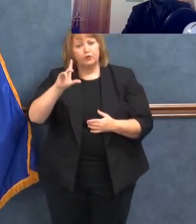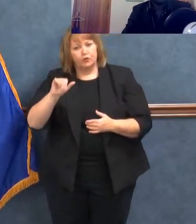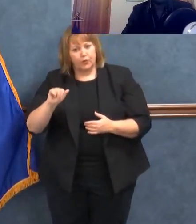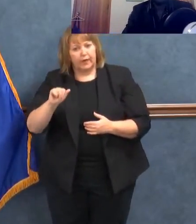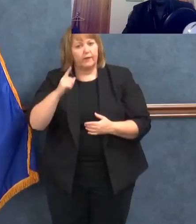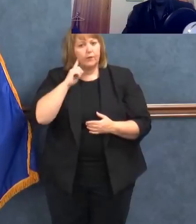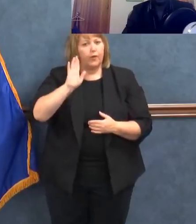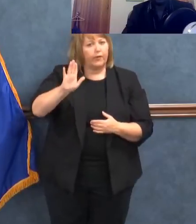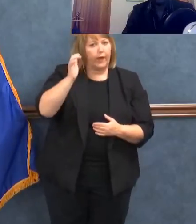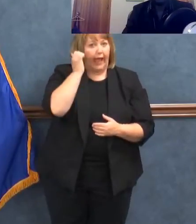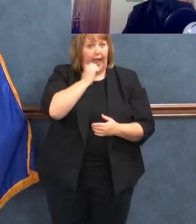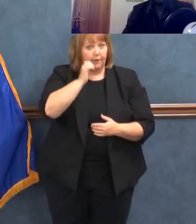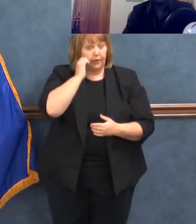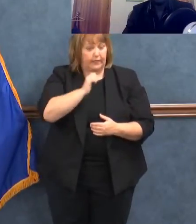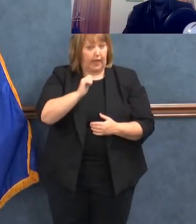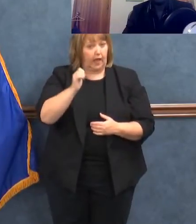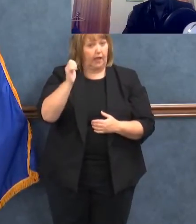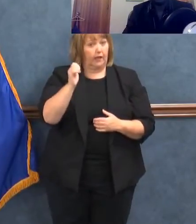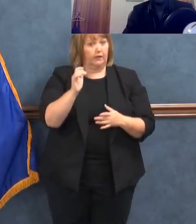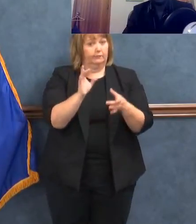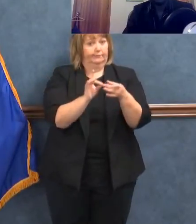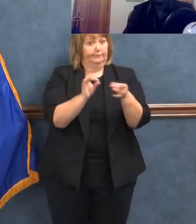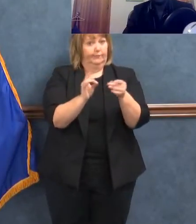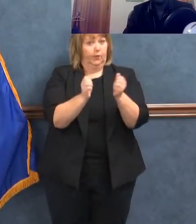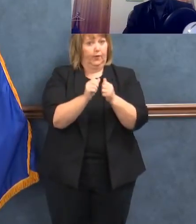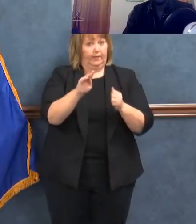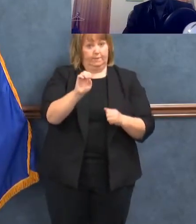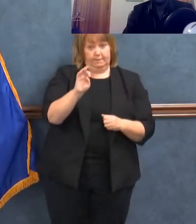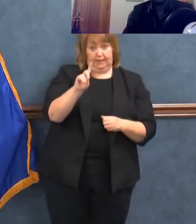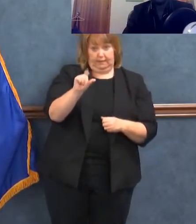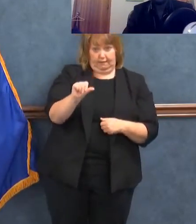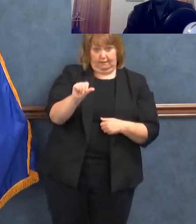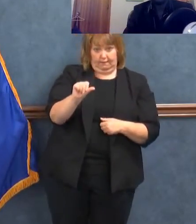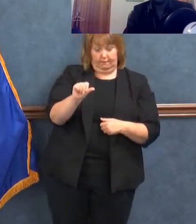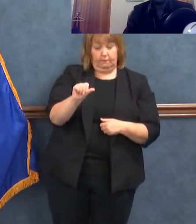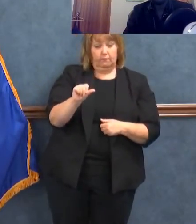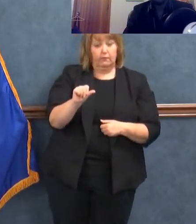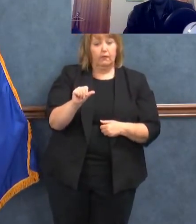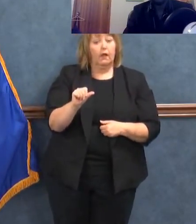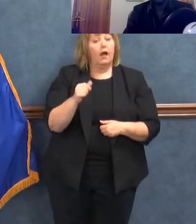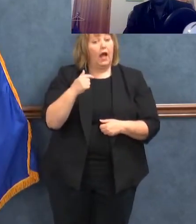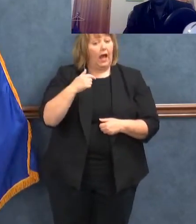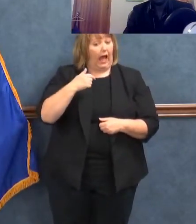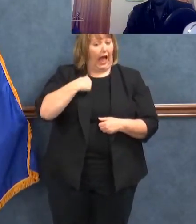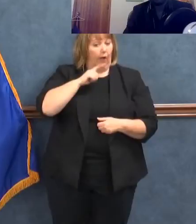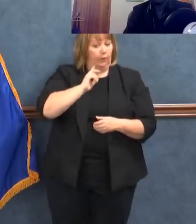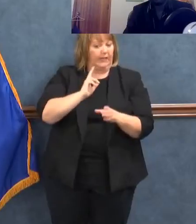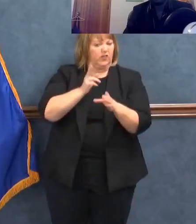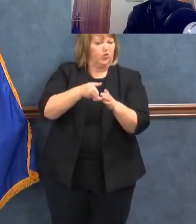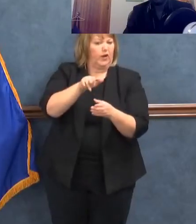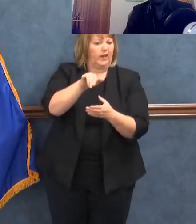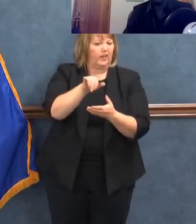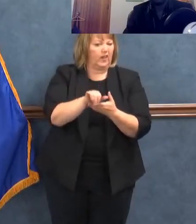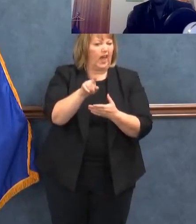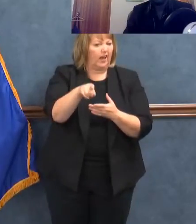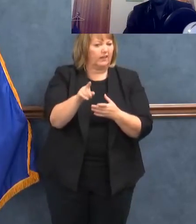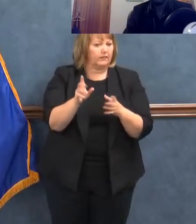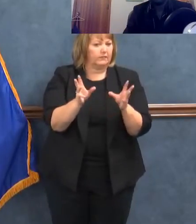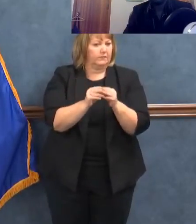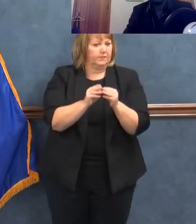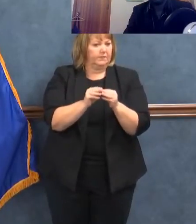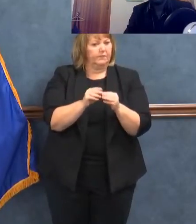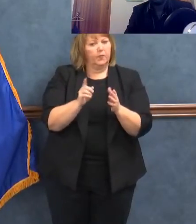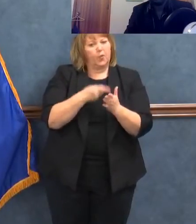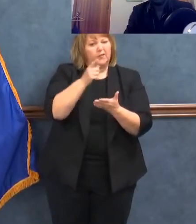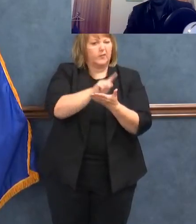more context on our situation. Going forward, I will join them at least once a week to share additional news and